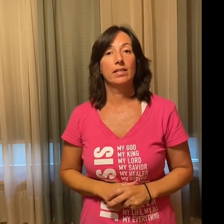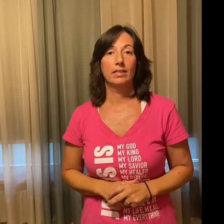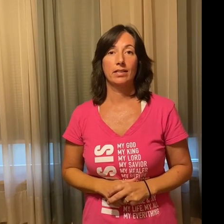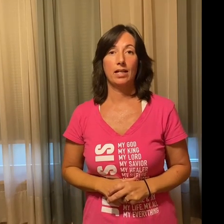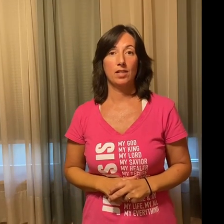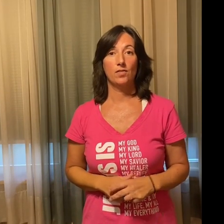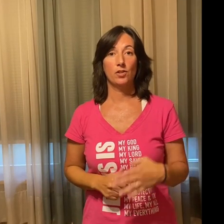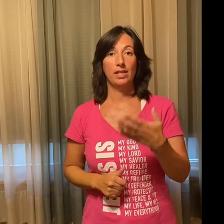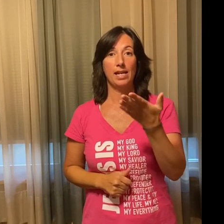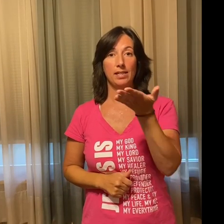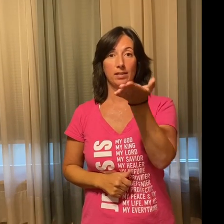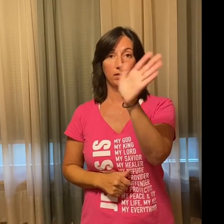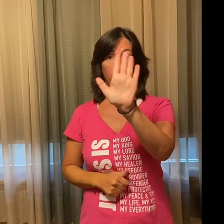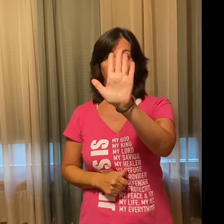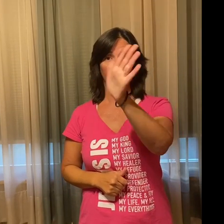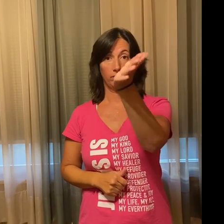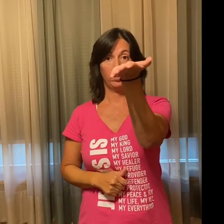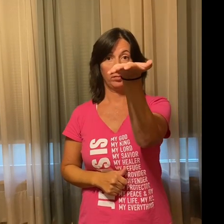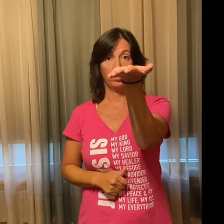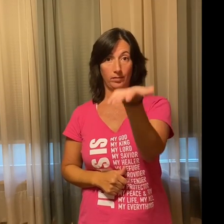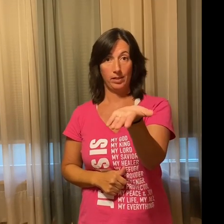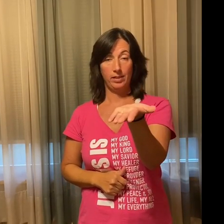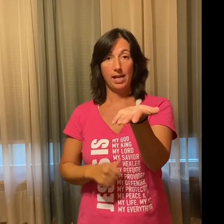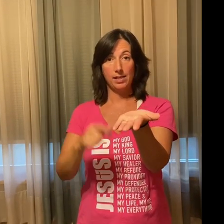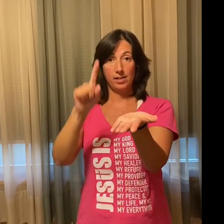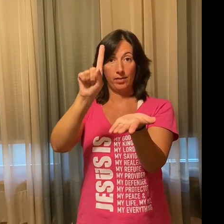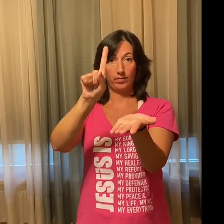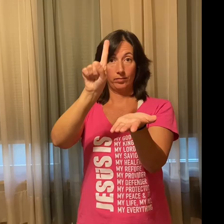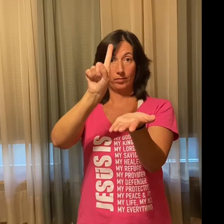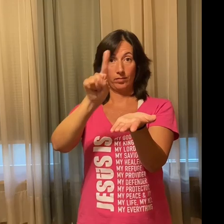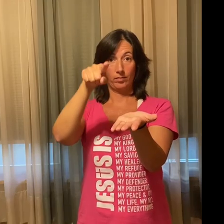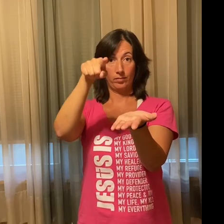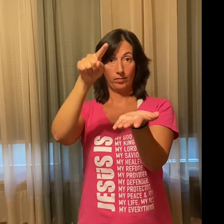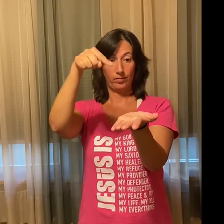Debt, this is a sign for debt, debt,